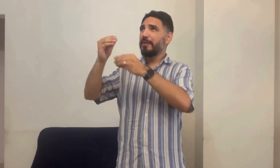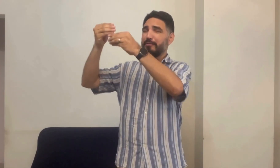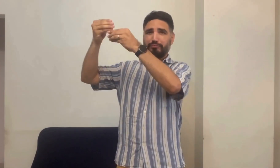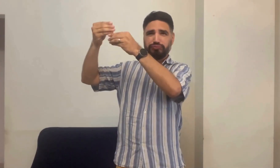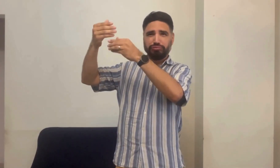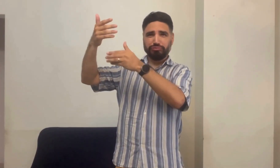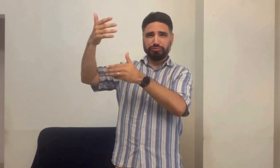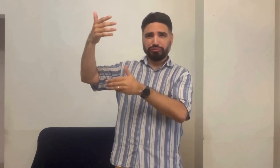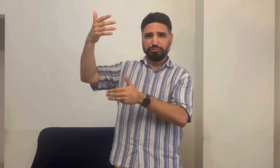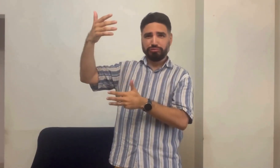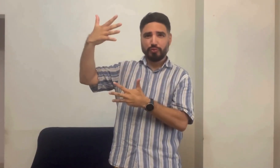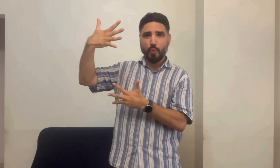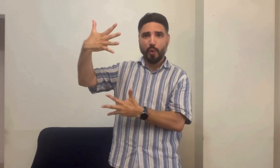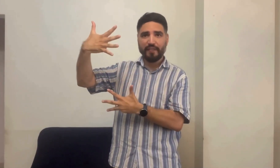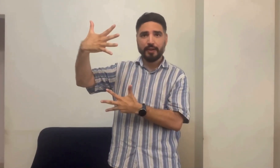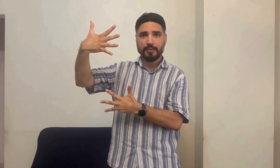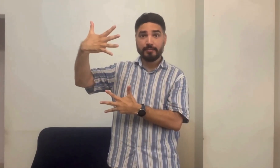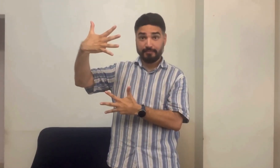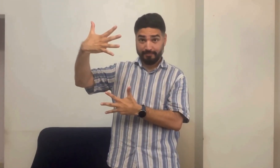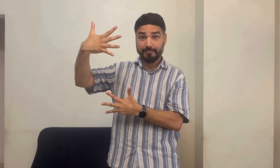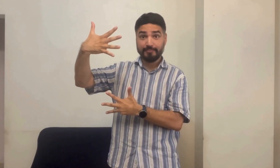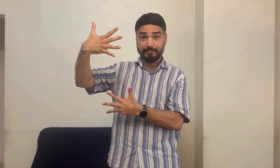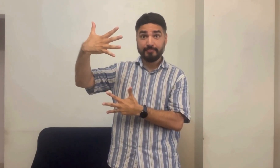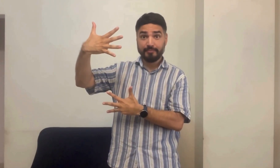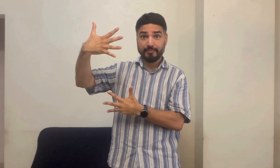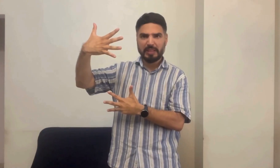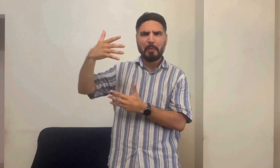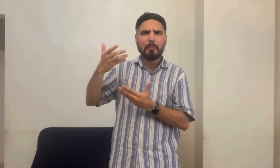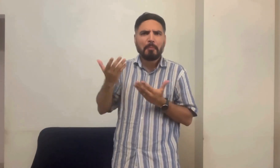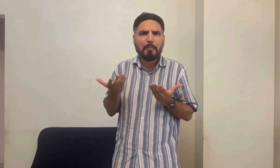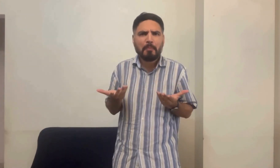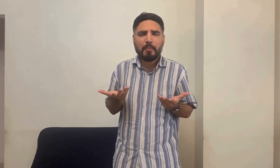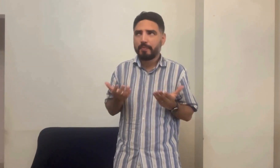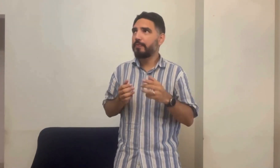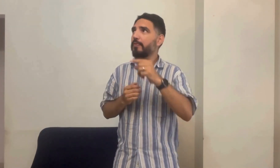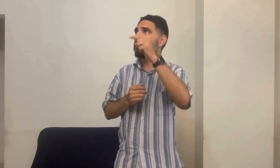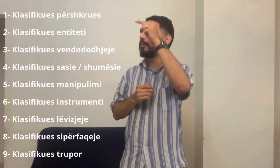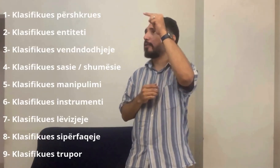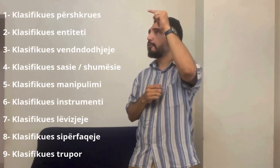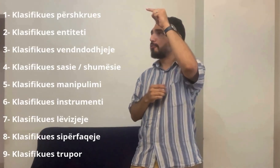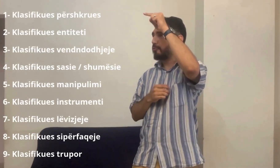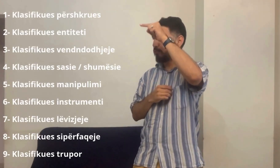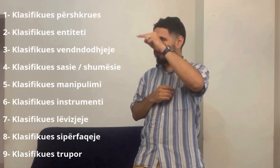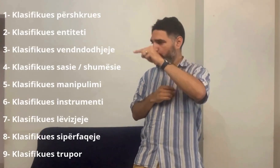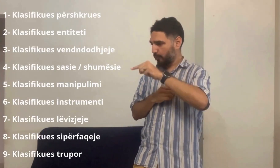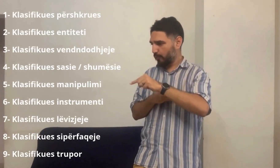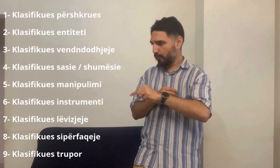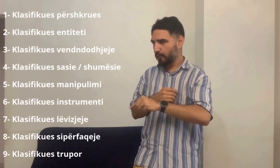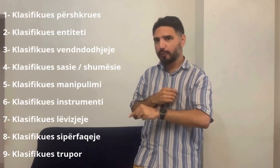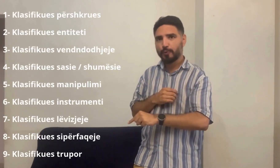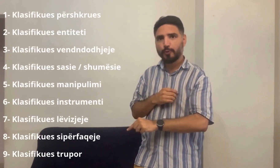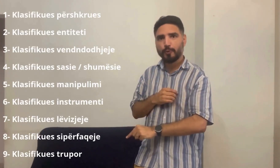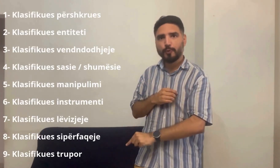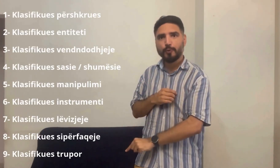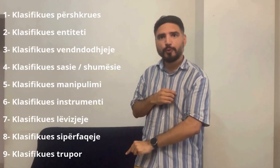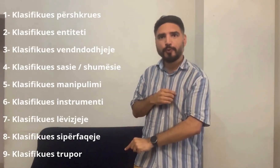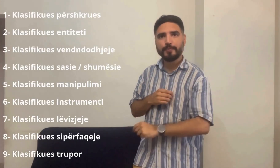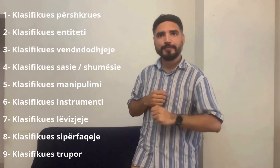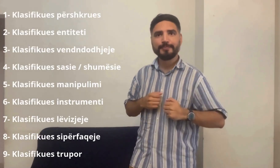roughly? 9. Which ones? The ones you see here on the screen. We'll explain